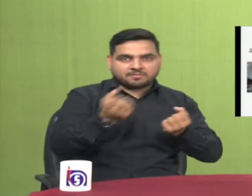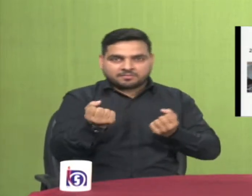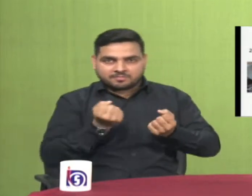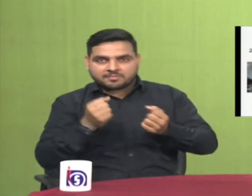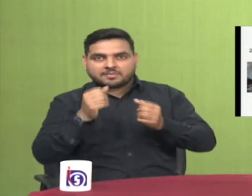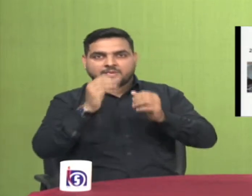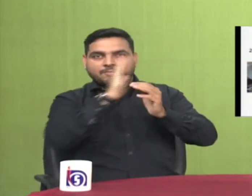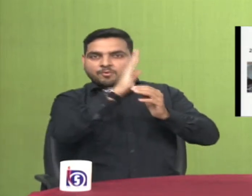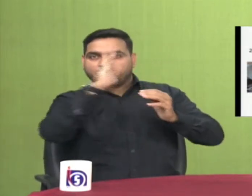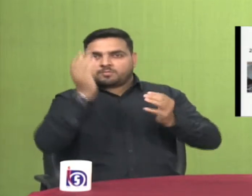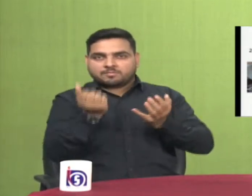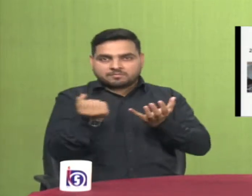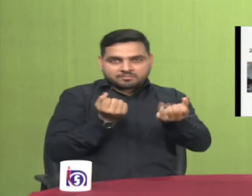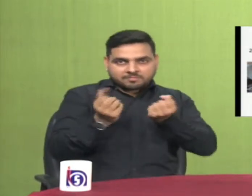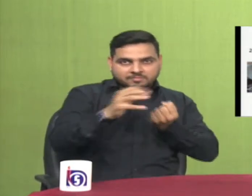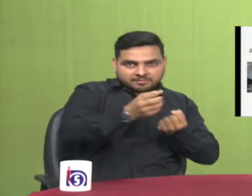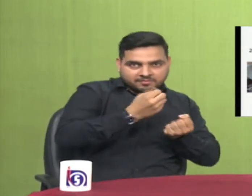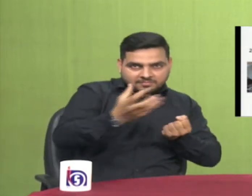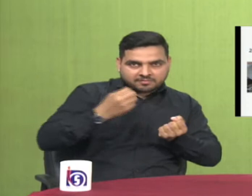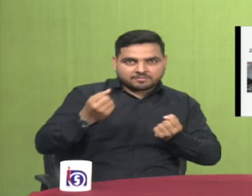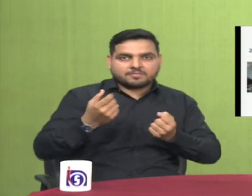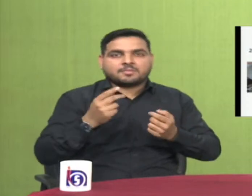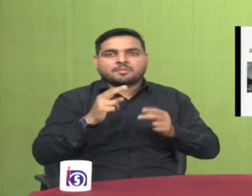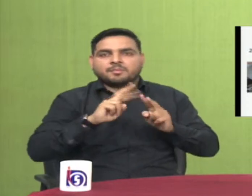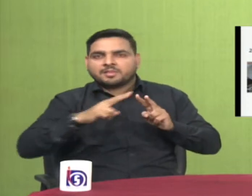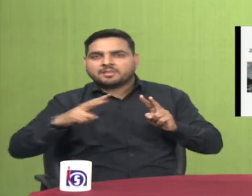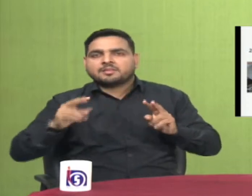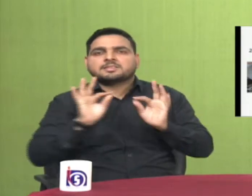and follow simple instructions.